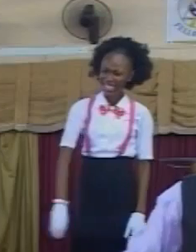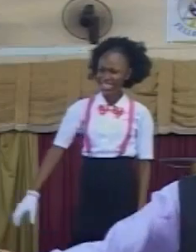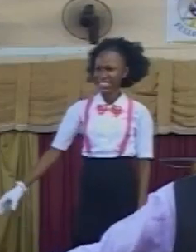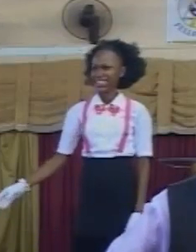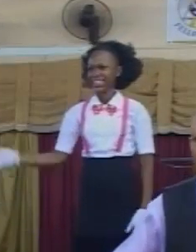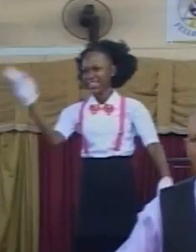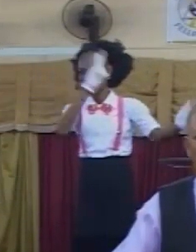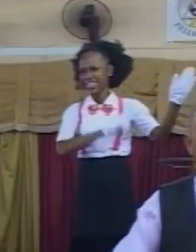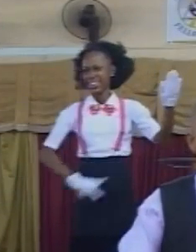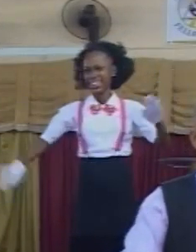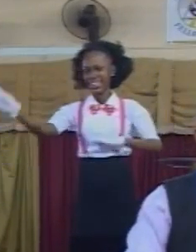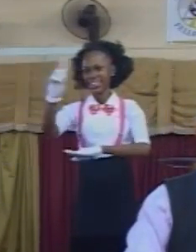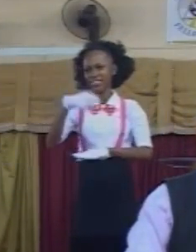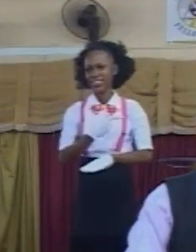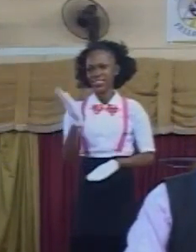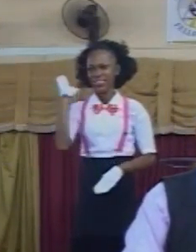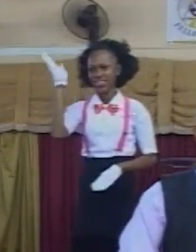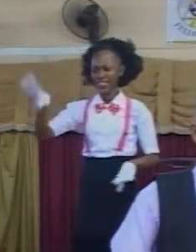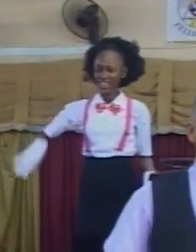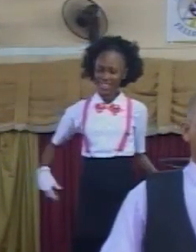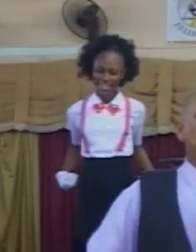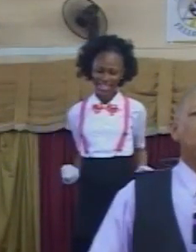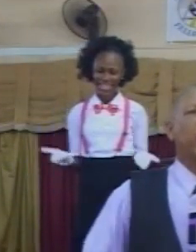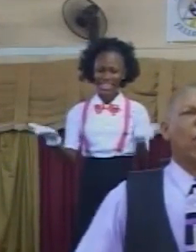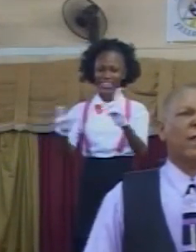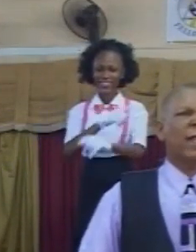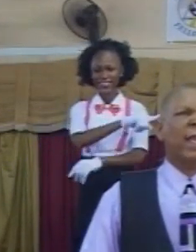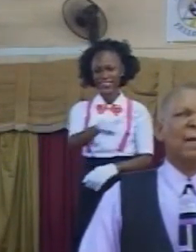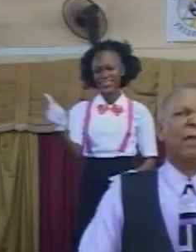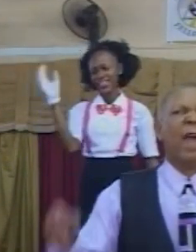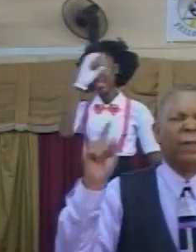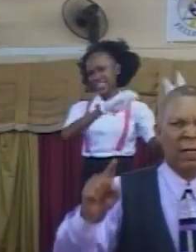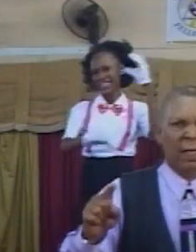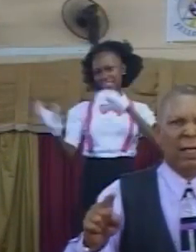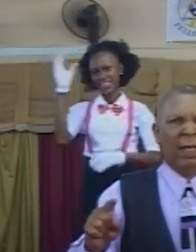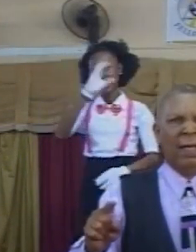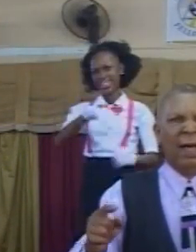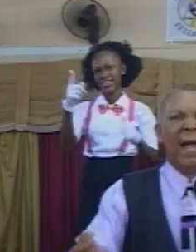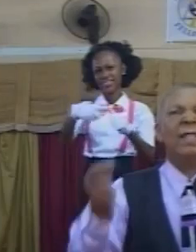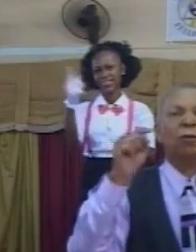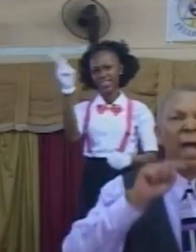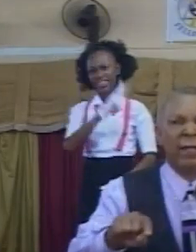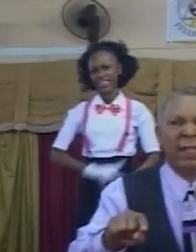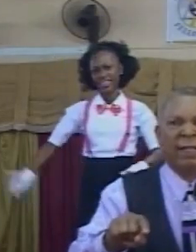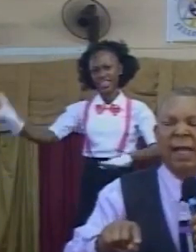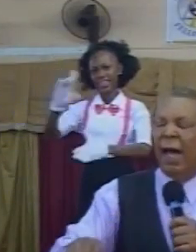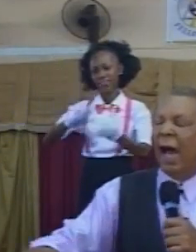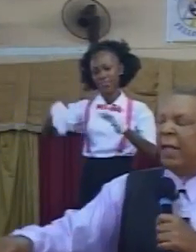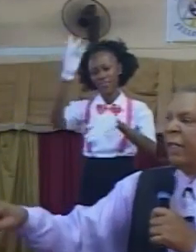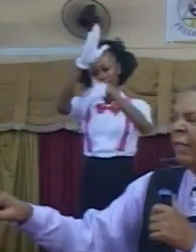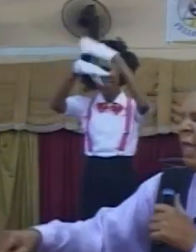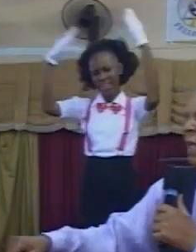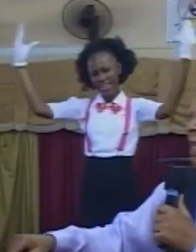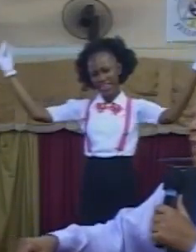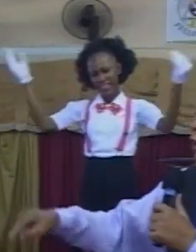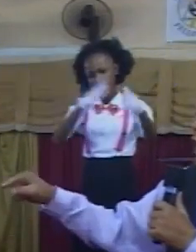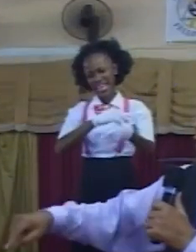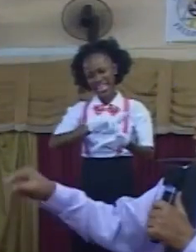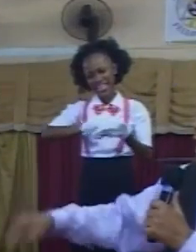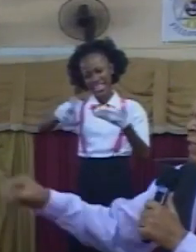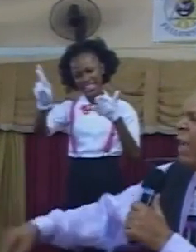and those things will accrue to you. Seek ye first the kingdom of heaven and his righteousness and the things